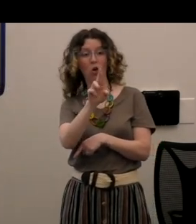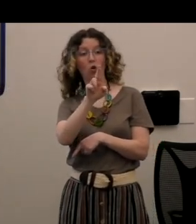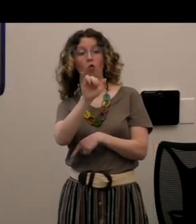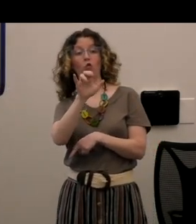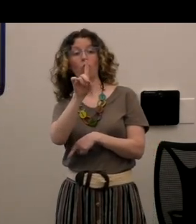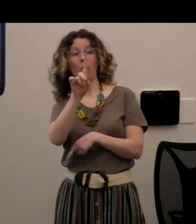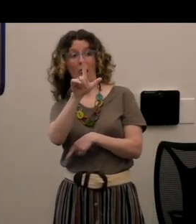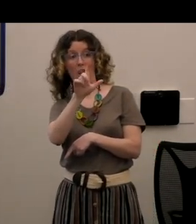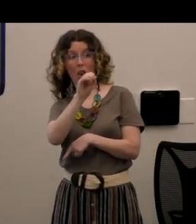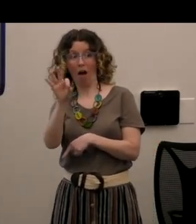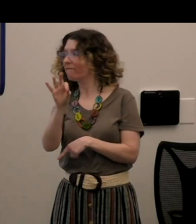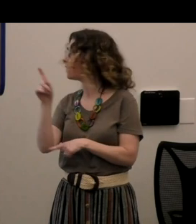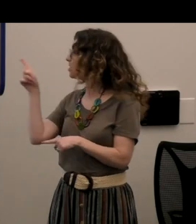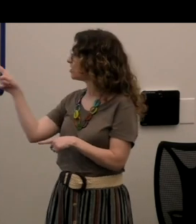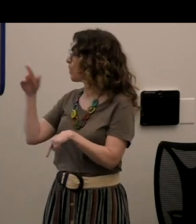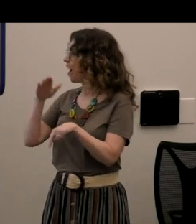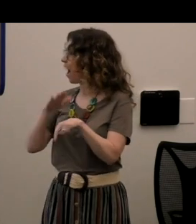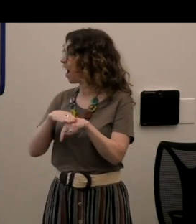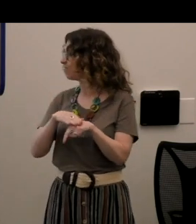And this is Lauren Ridloff.